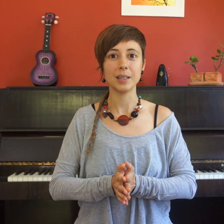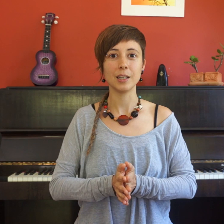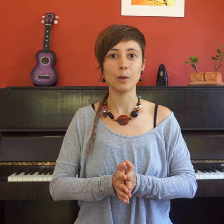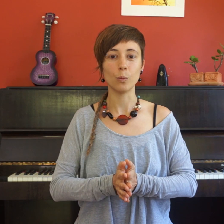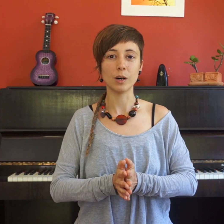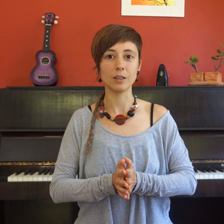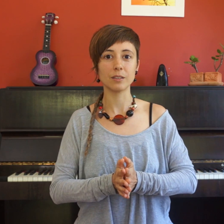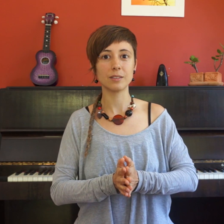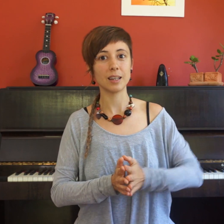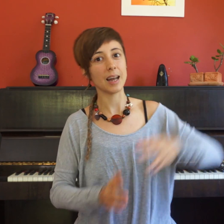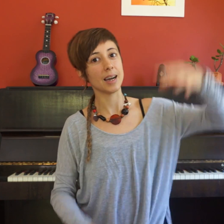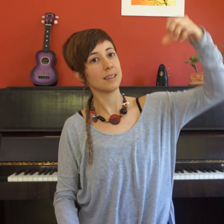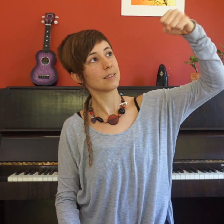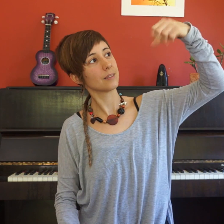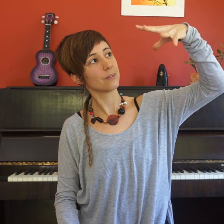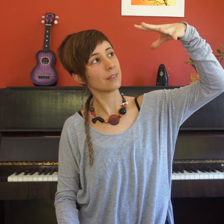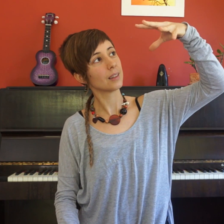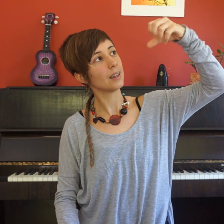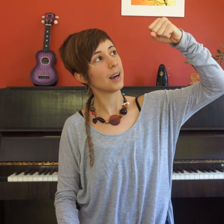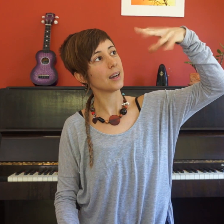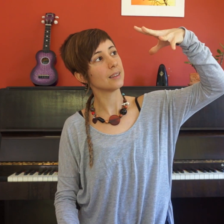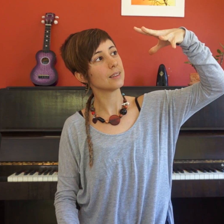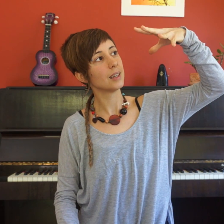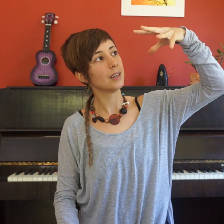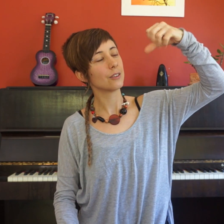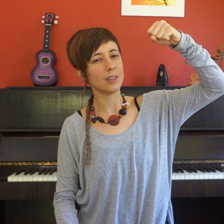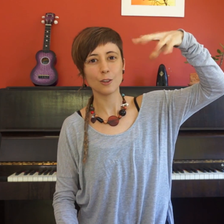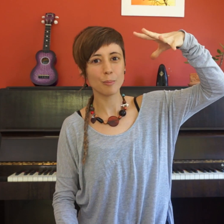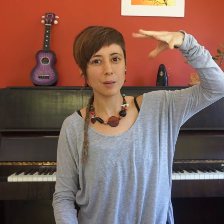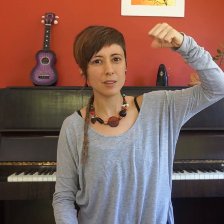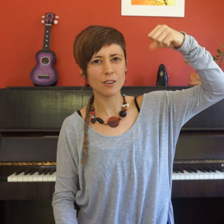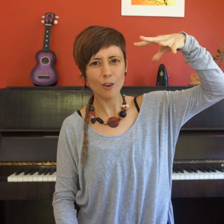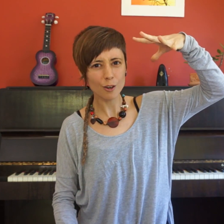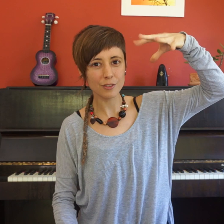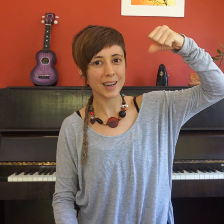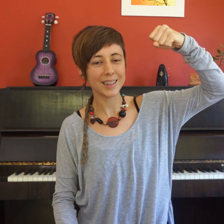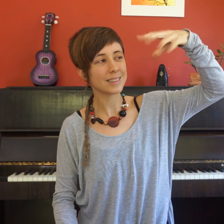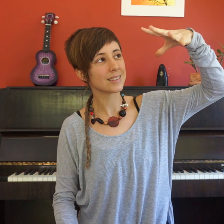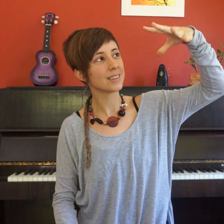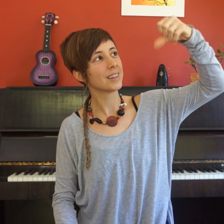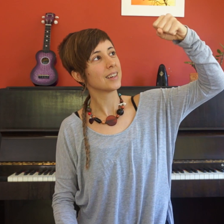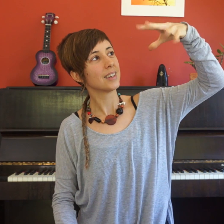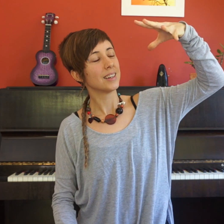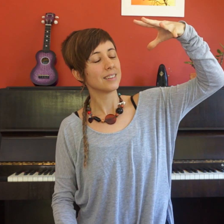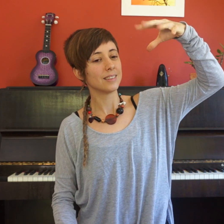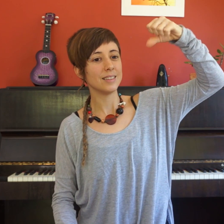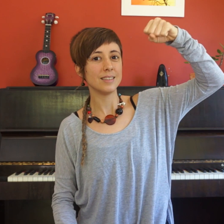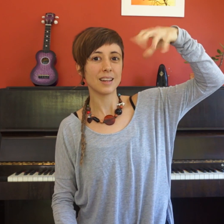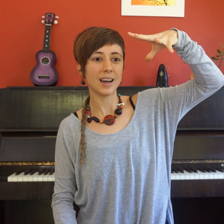baby was light. Light. Because little babies love lights. This is